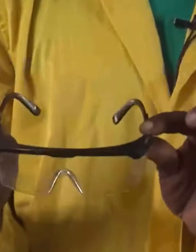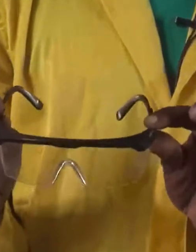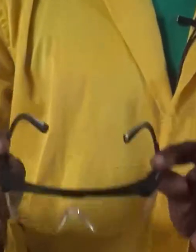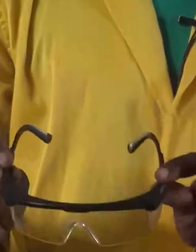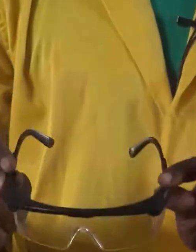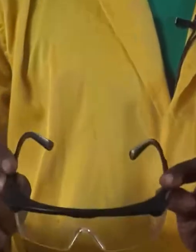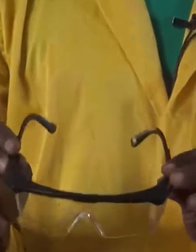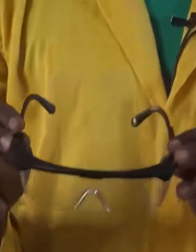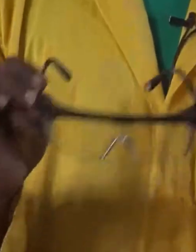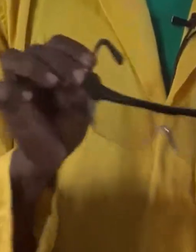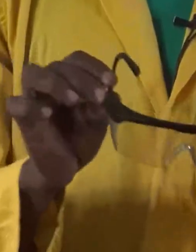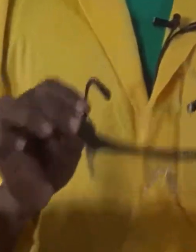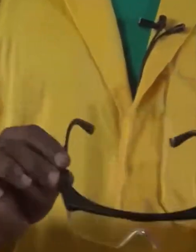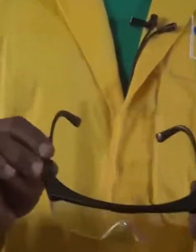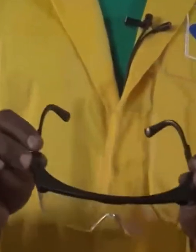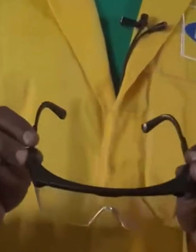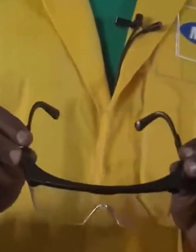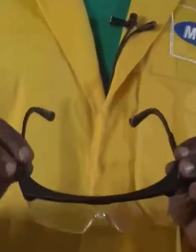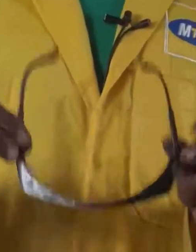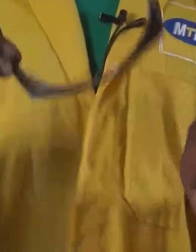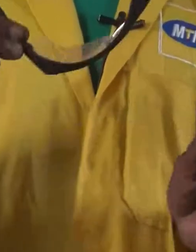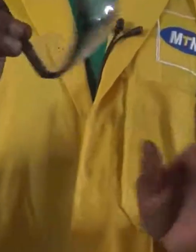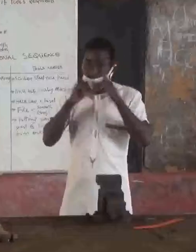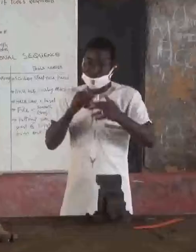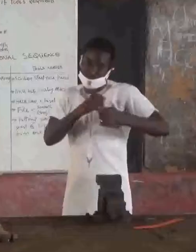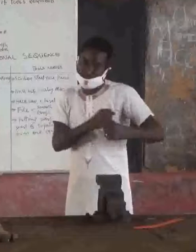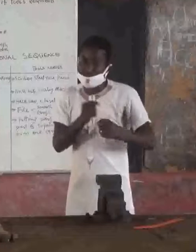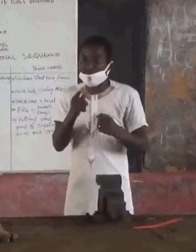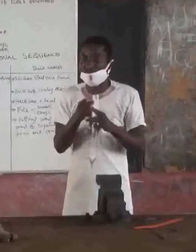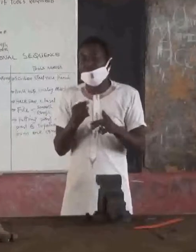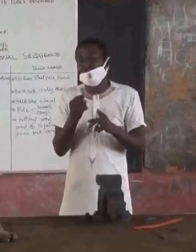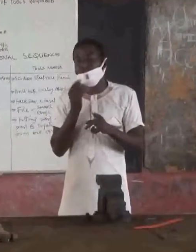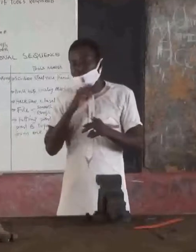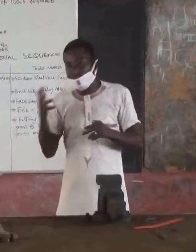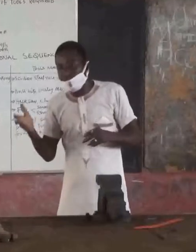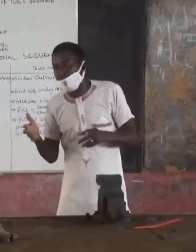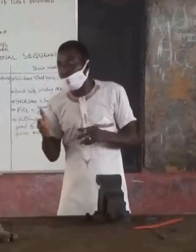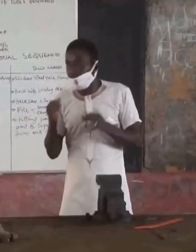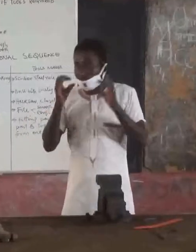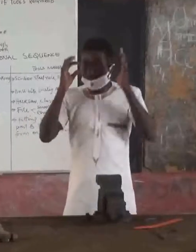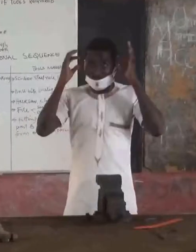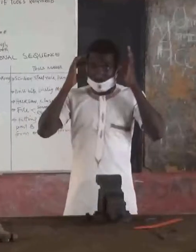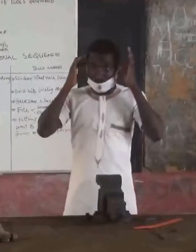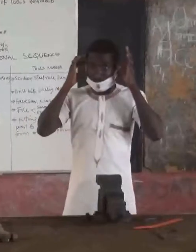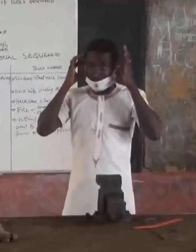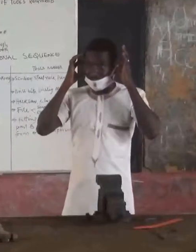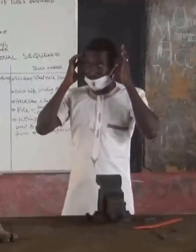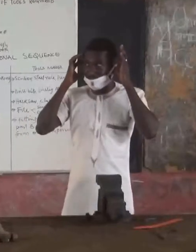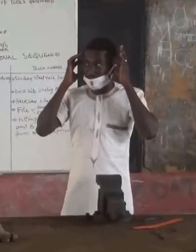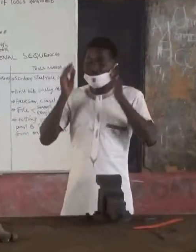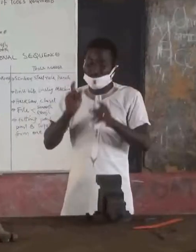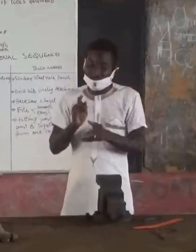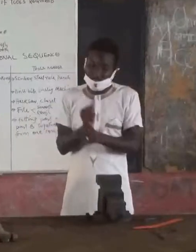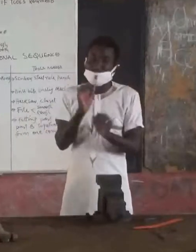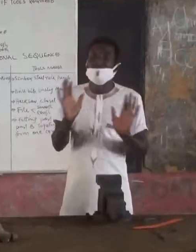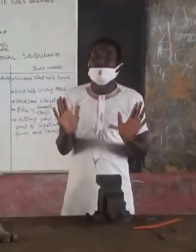drilling operation to reach your eyes. We use a simple goggle. You just hang it and you perform the